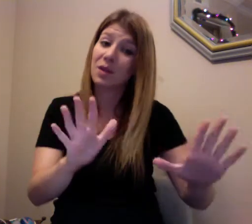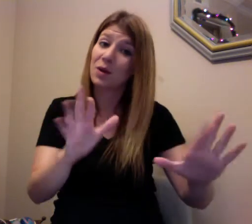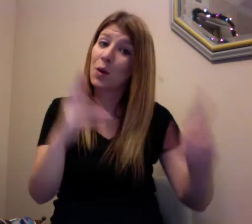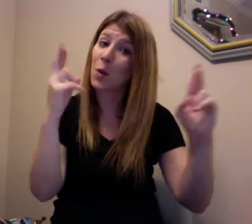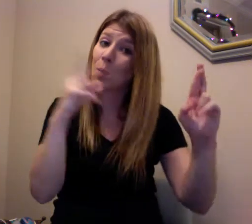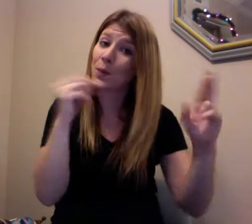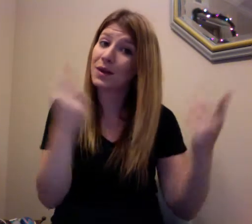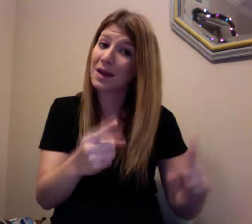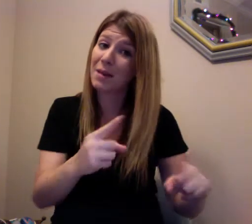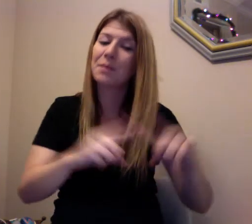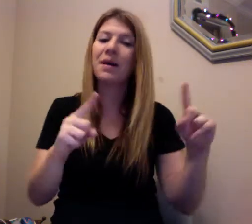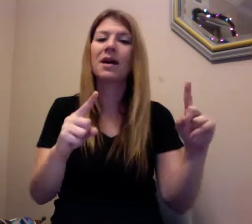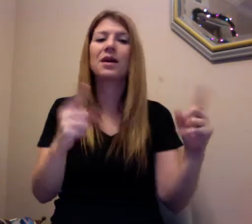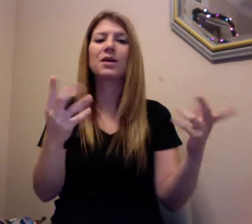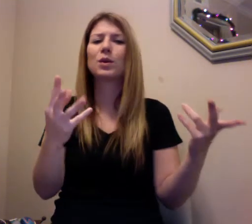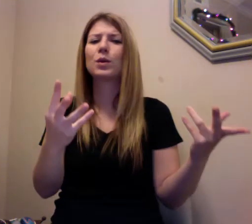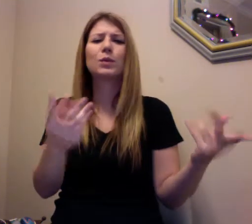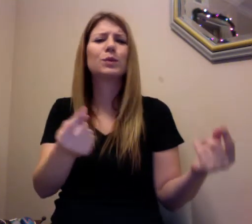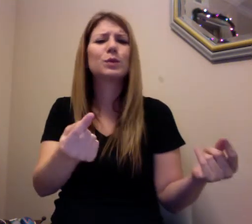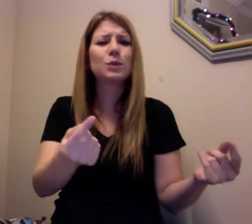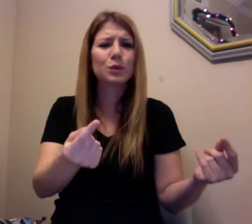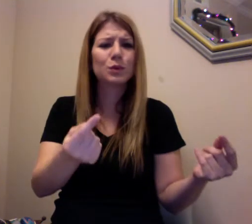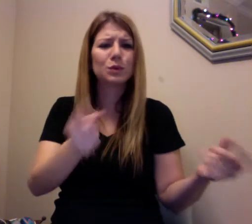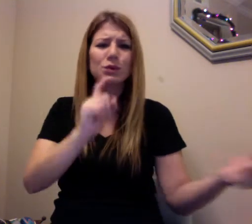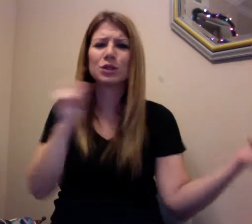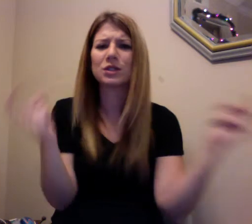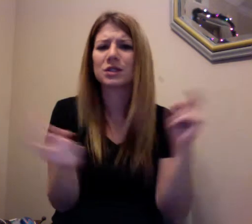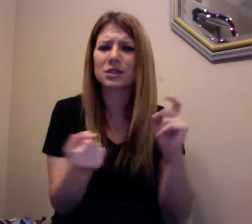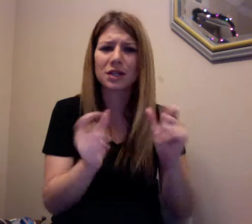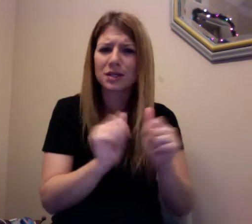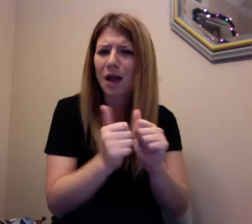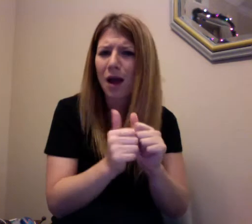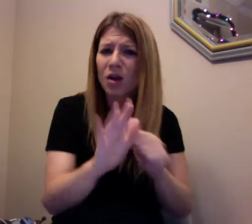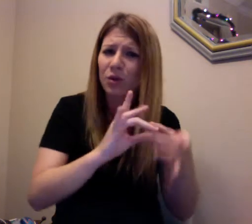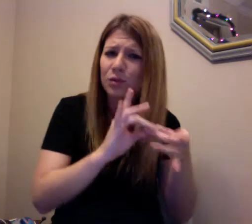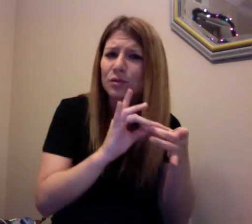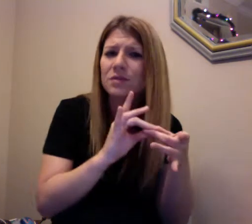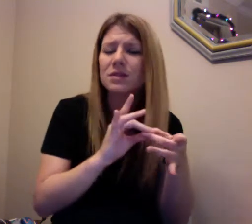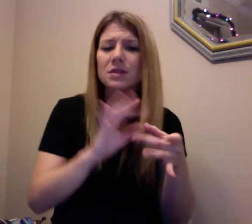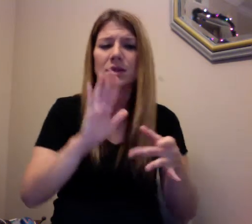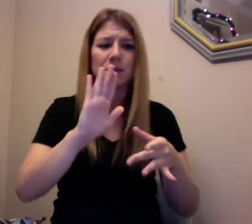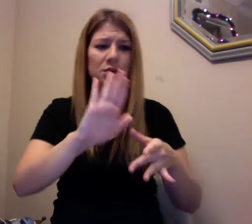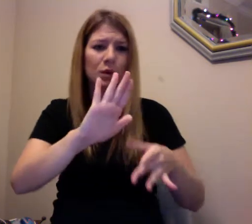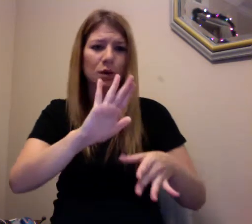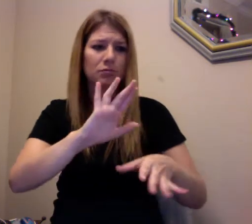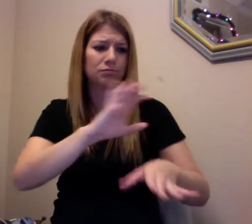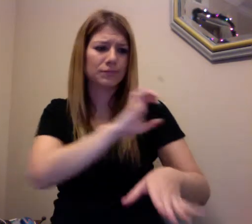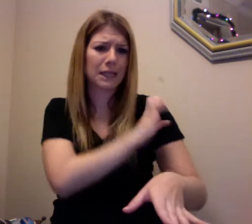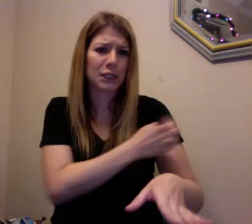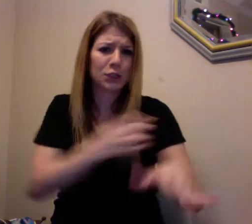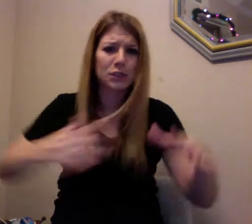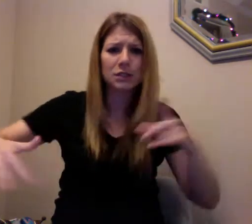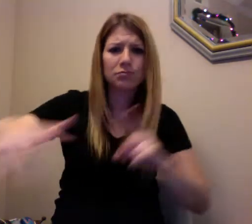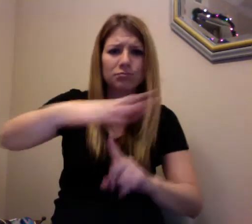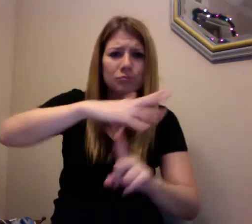you'll be here forever? How would you change your relationships and the negative energy in them? And more than anything, are you being